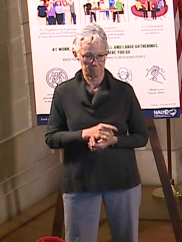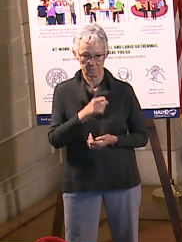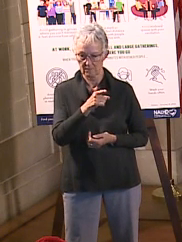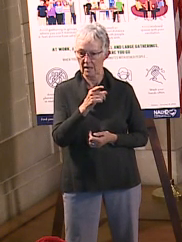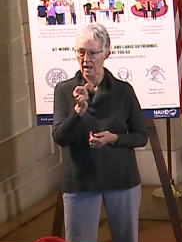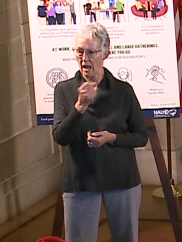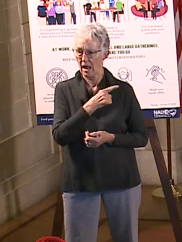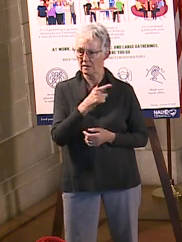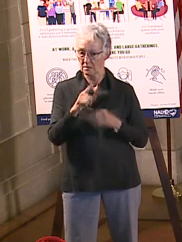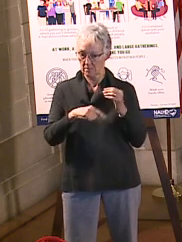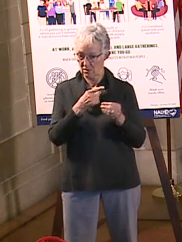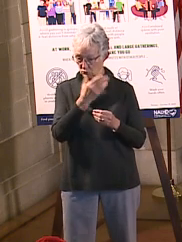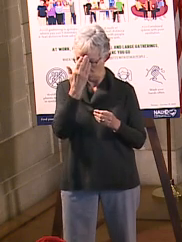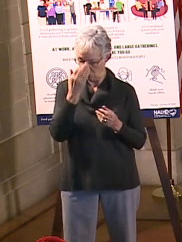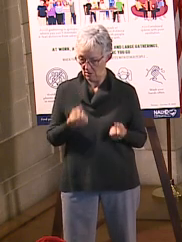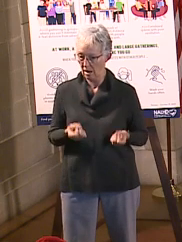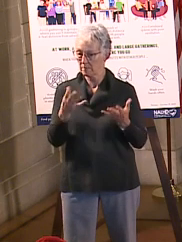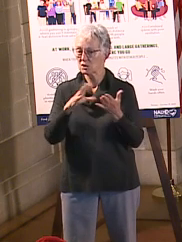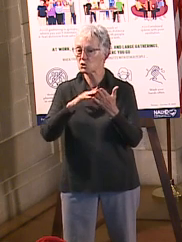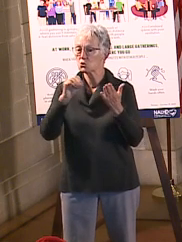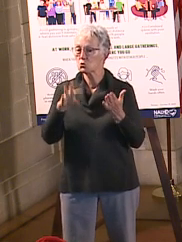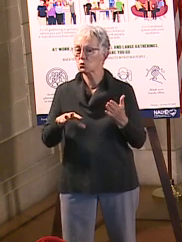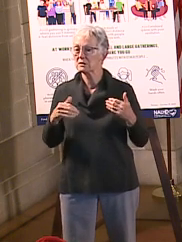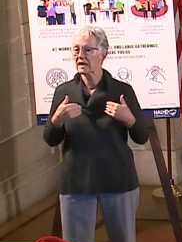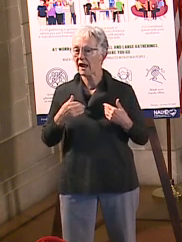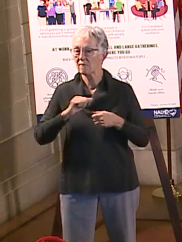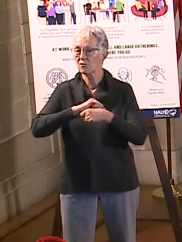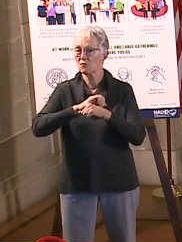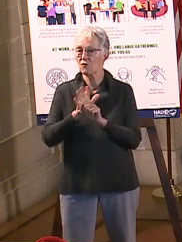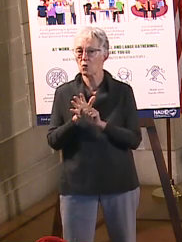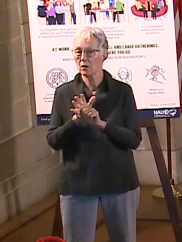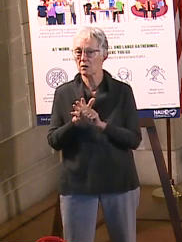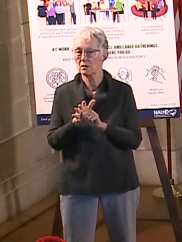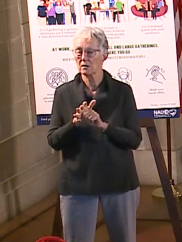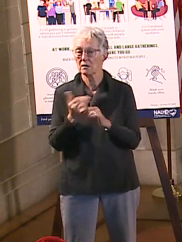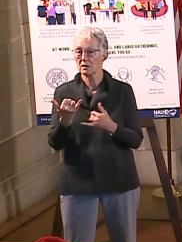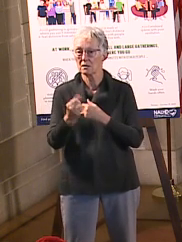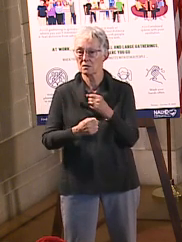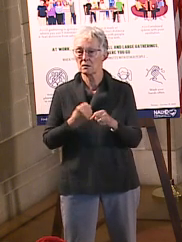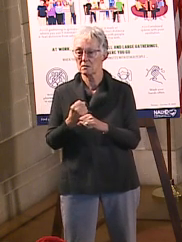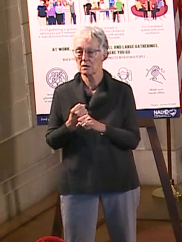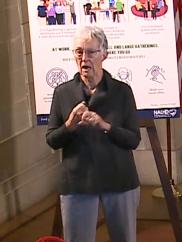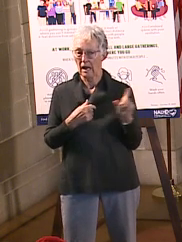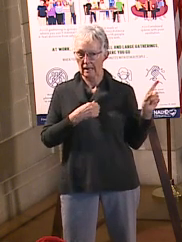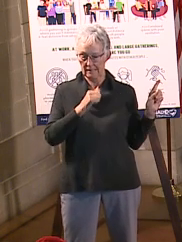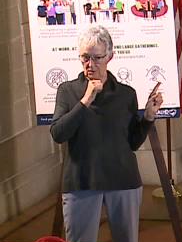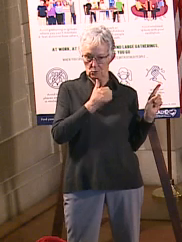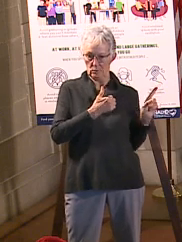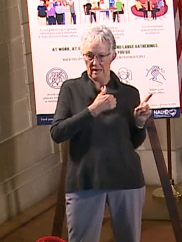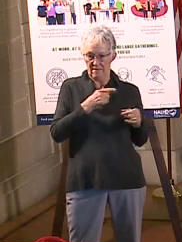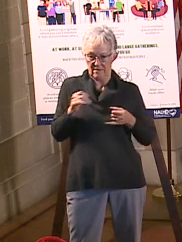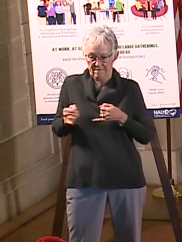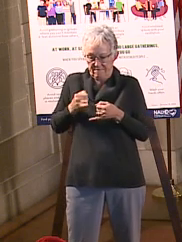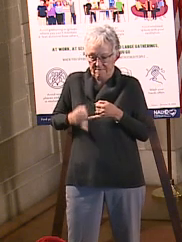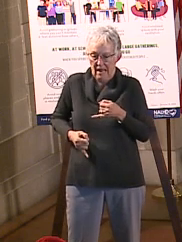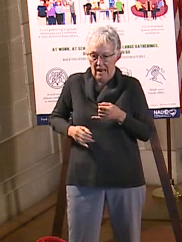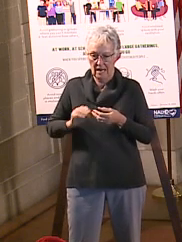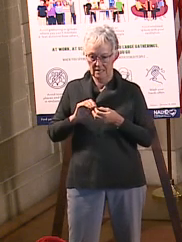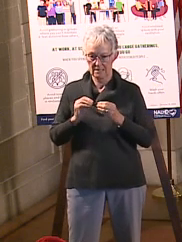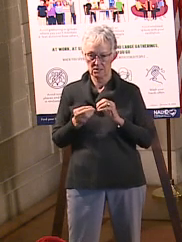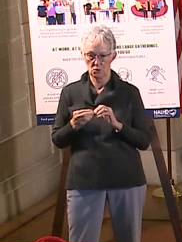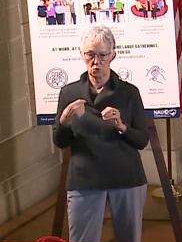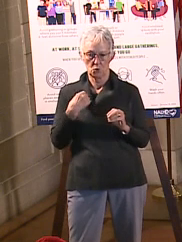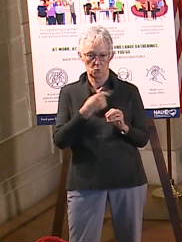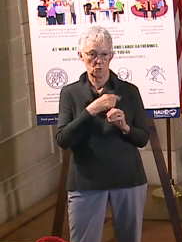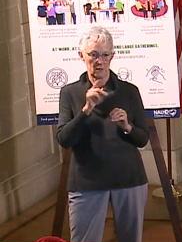been infected at this point? I don't have the final end-of-year numbers. I can tell you this, and we did track this obviously as closely